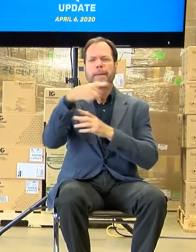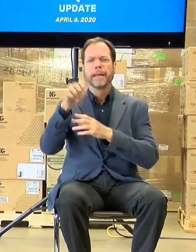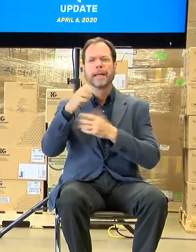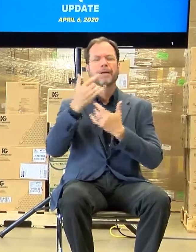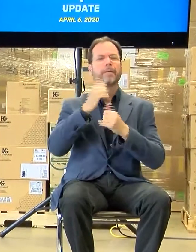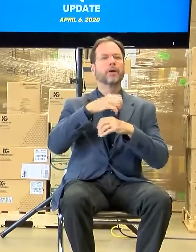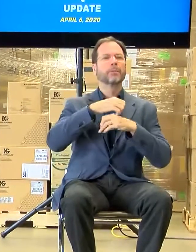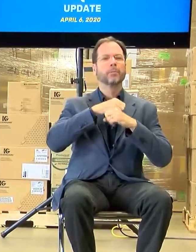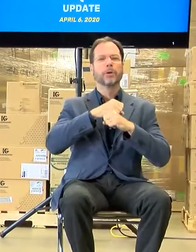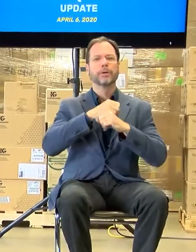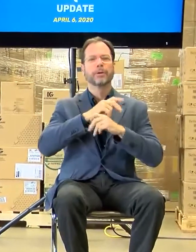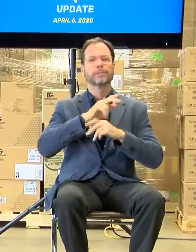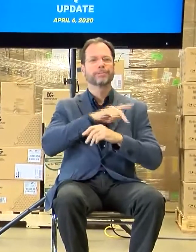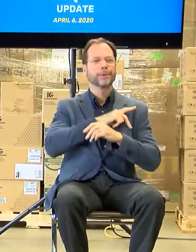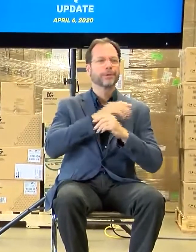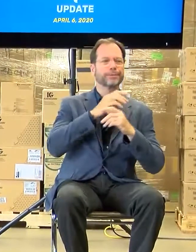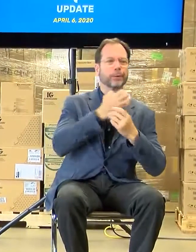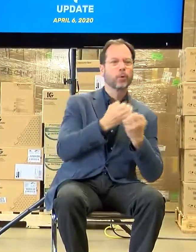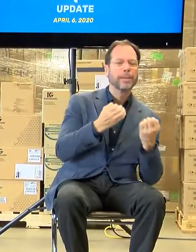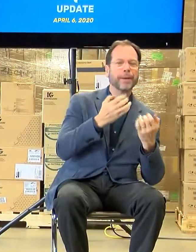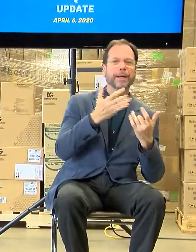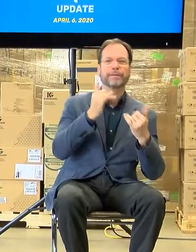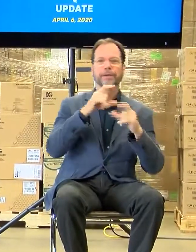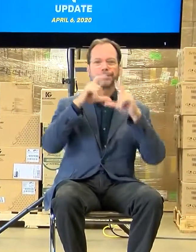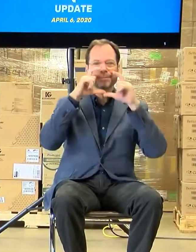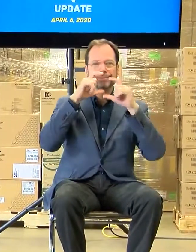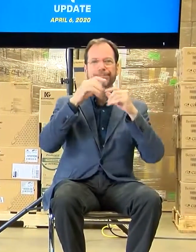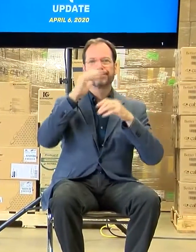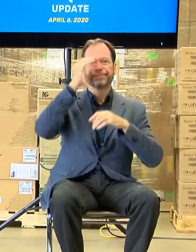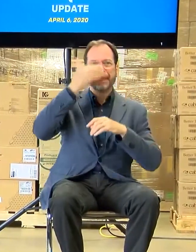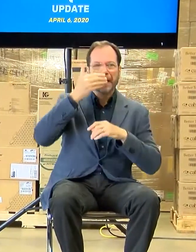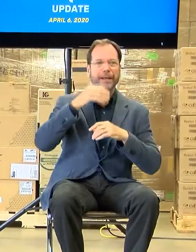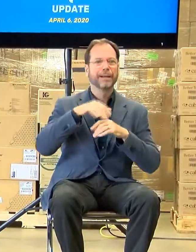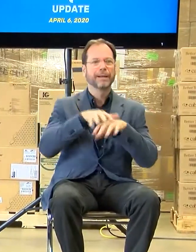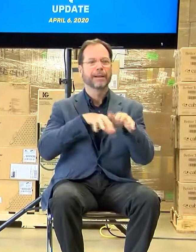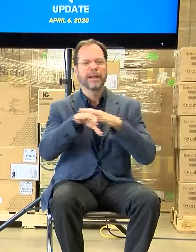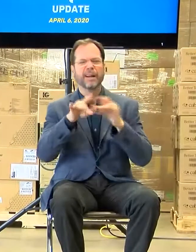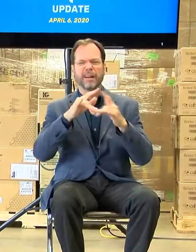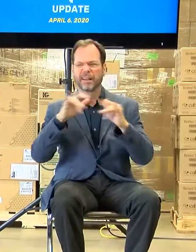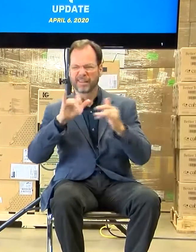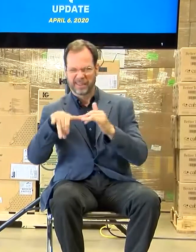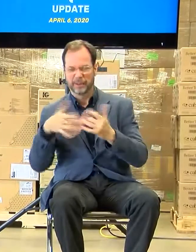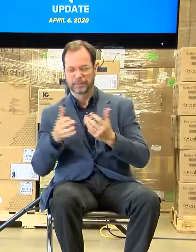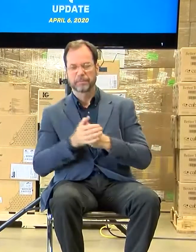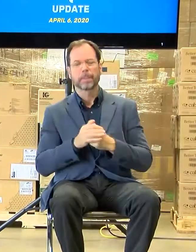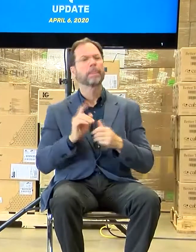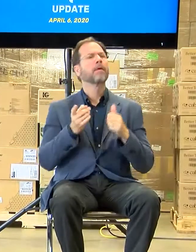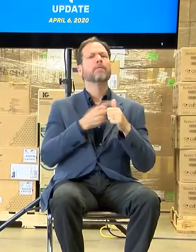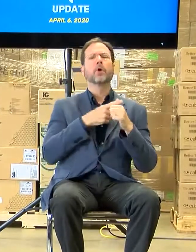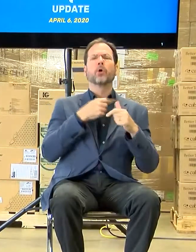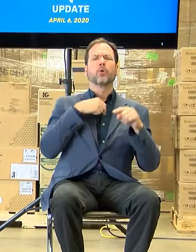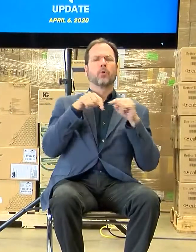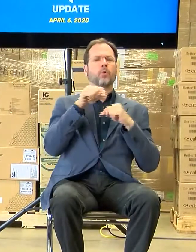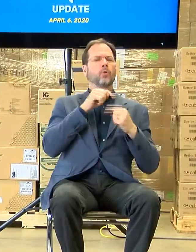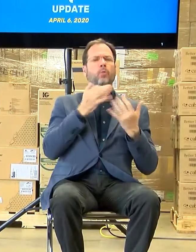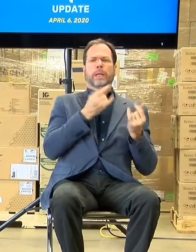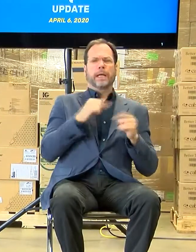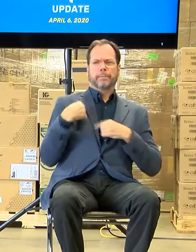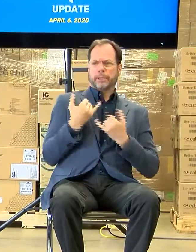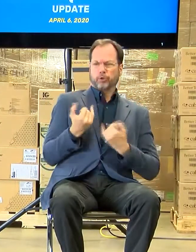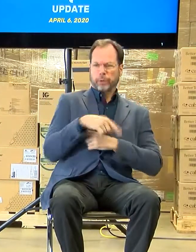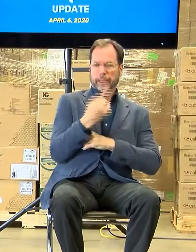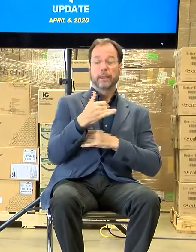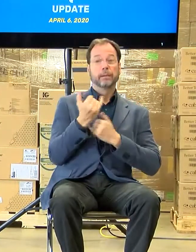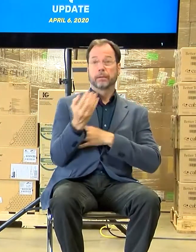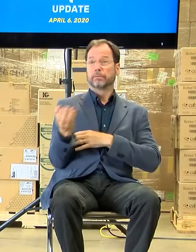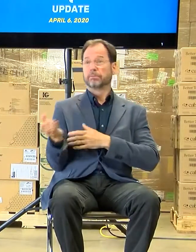as personal protection equipment. Before I get into that, however, let me give you an update on some things that have taken place today.